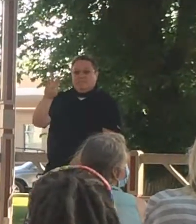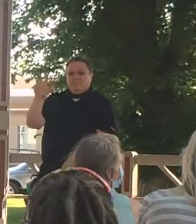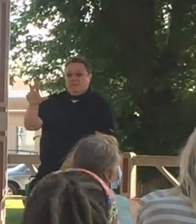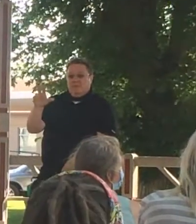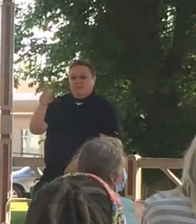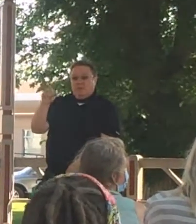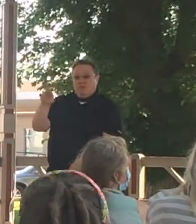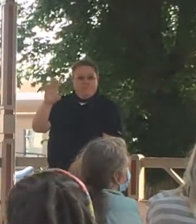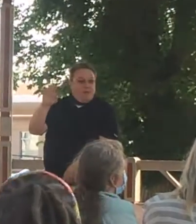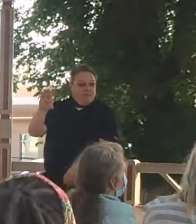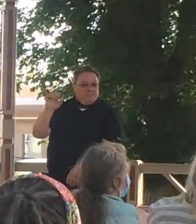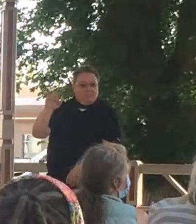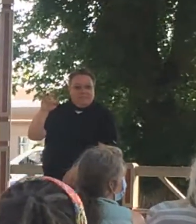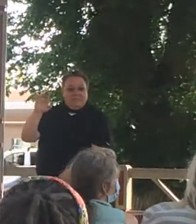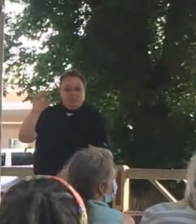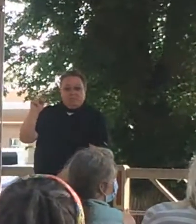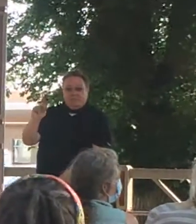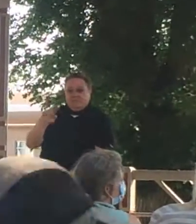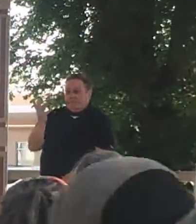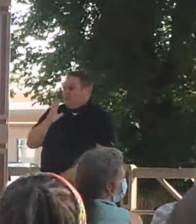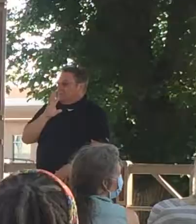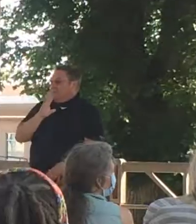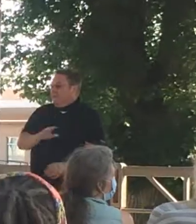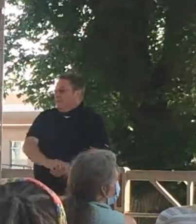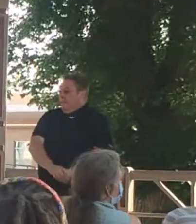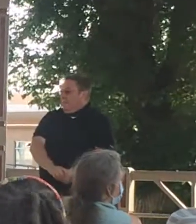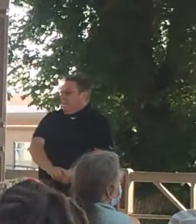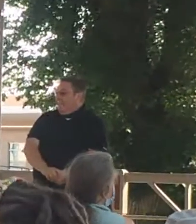Bob Pearson here to speak. Yes, Bob.